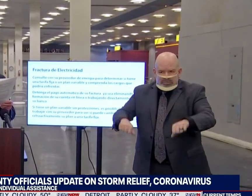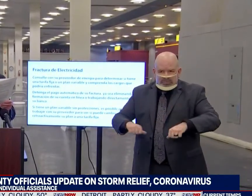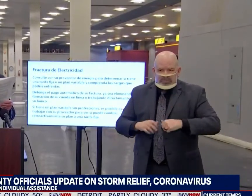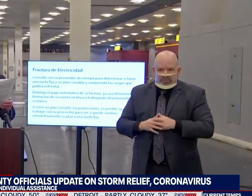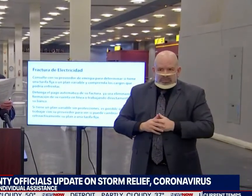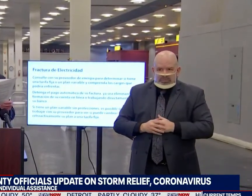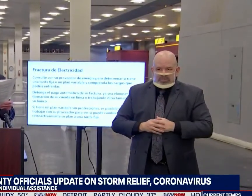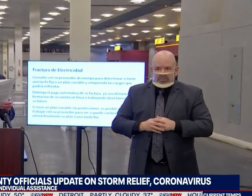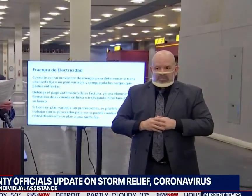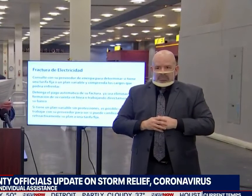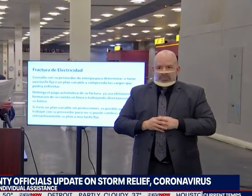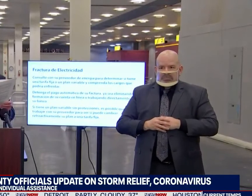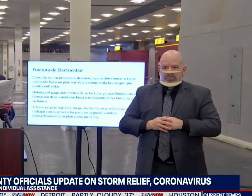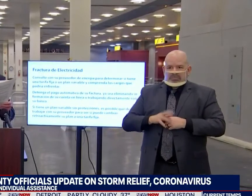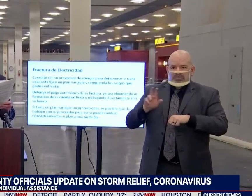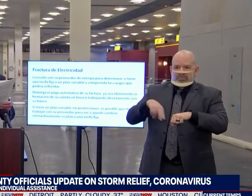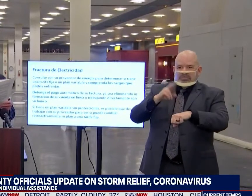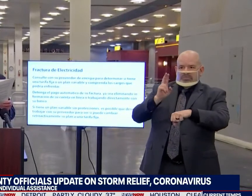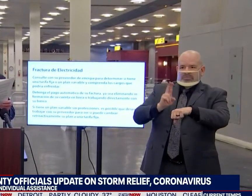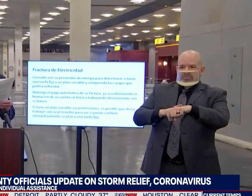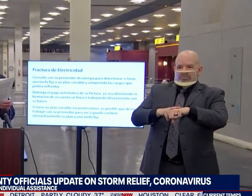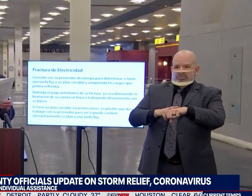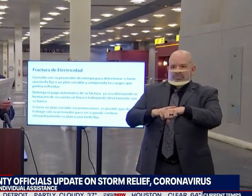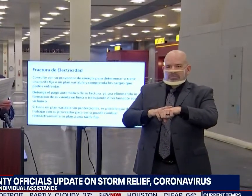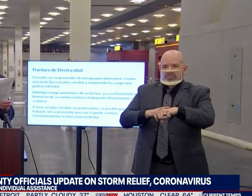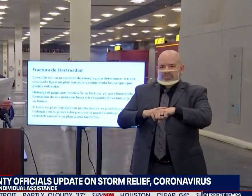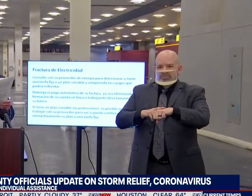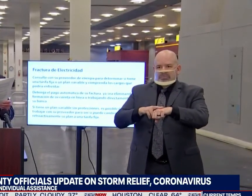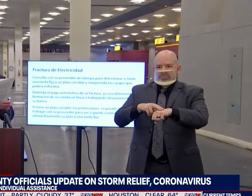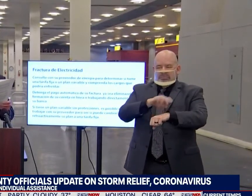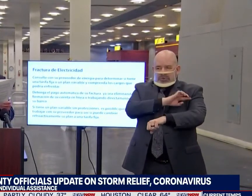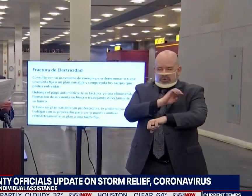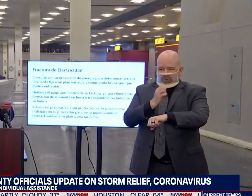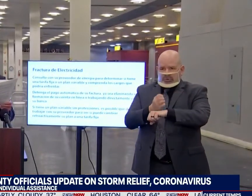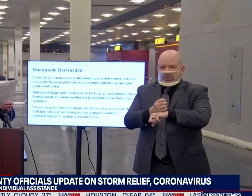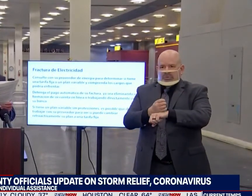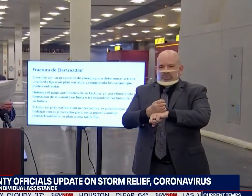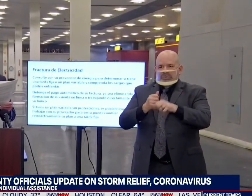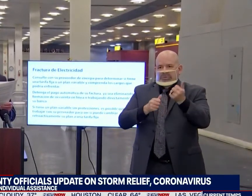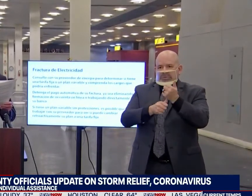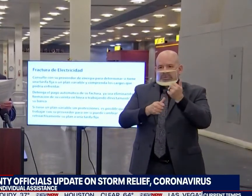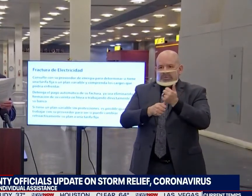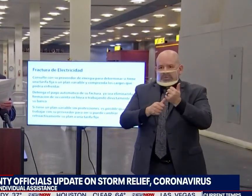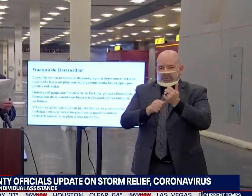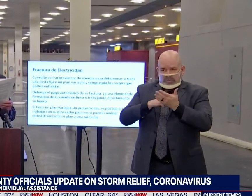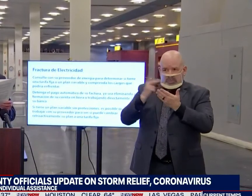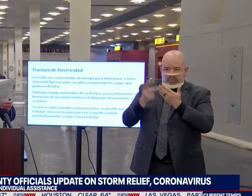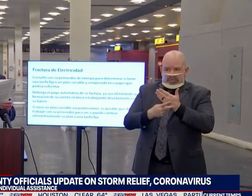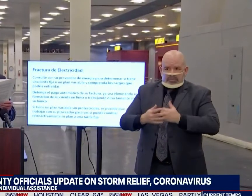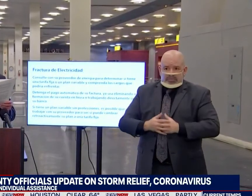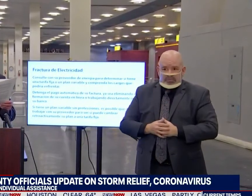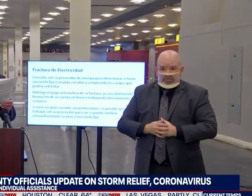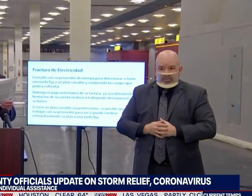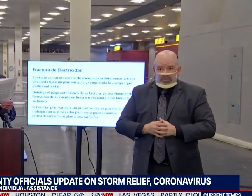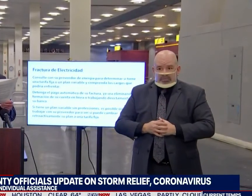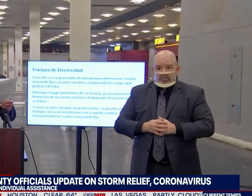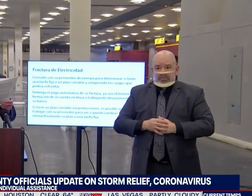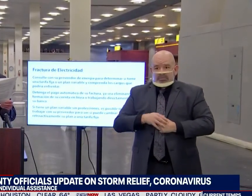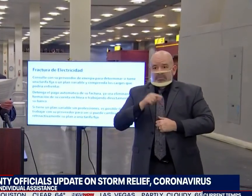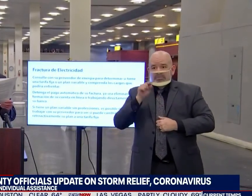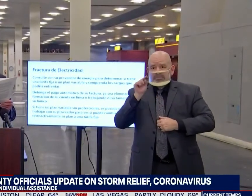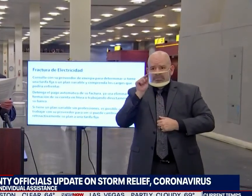Energy Assistance Referral Program. And this is a free service for those who want information on